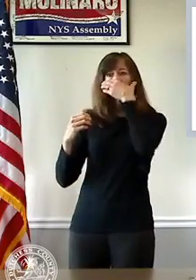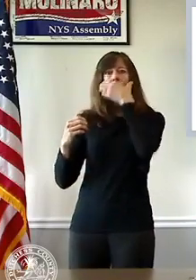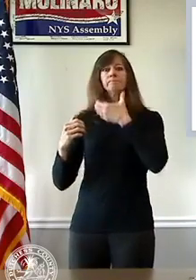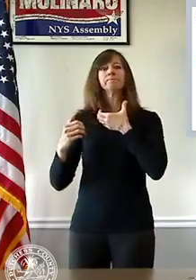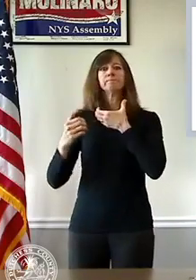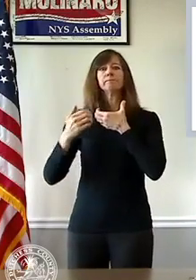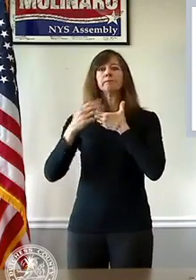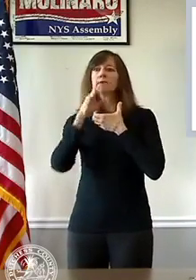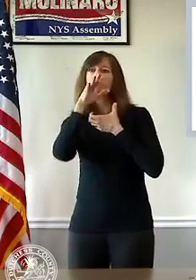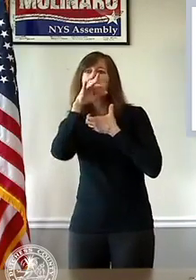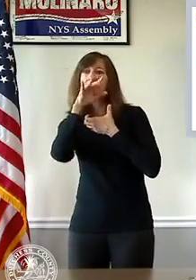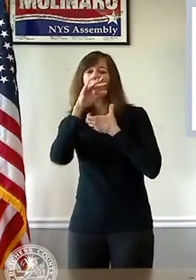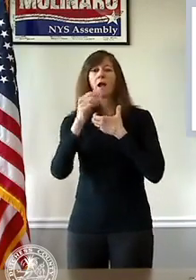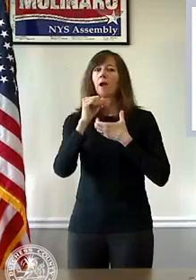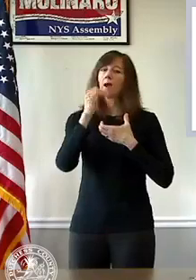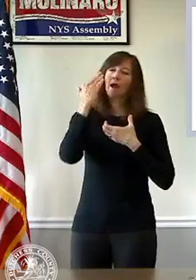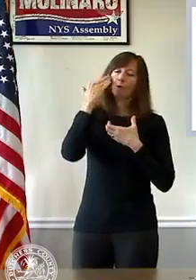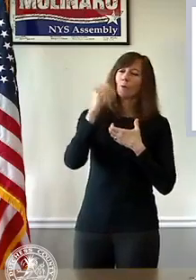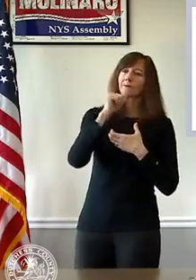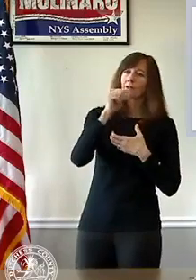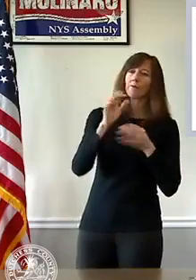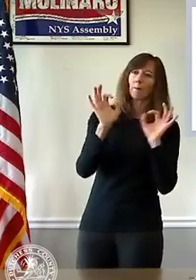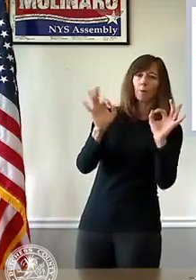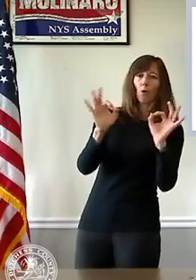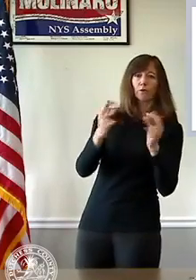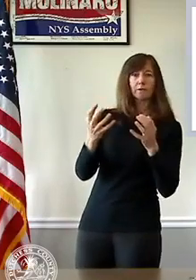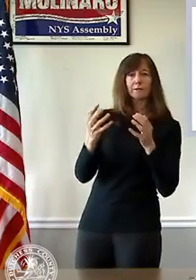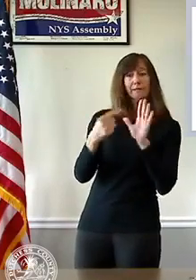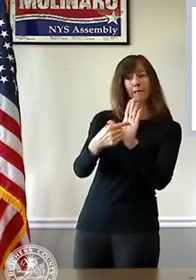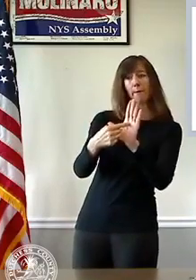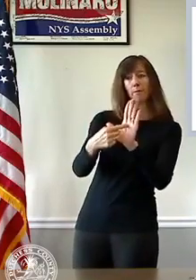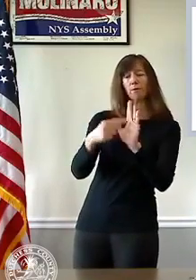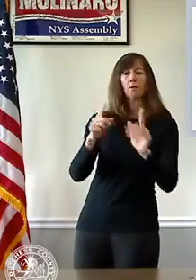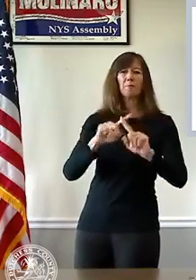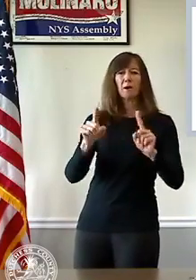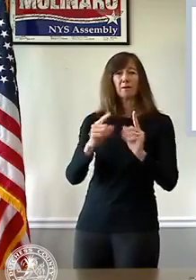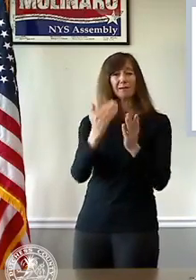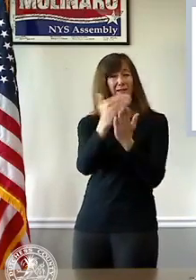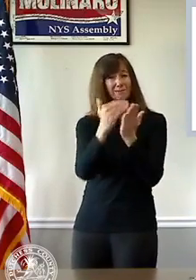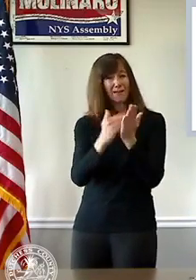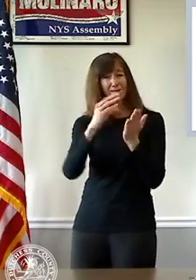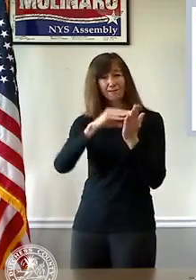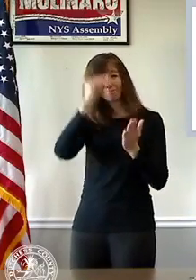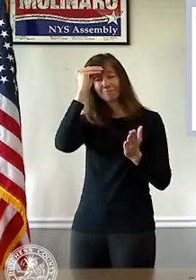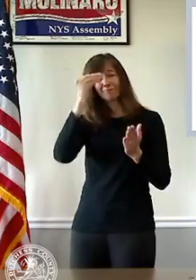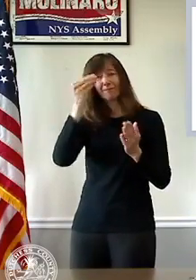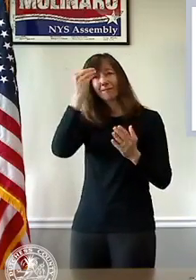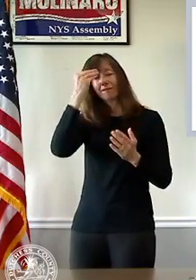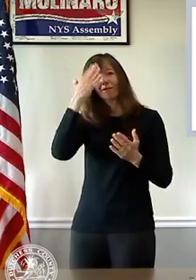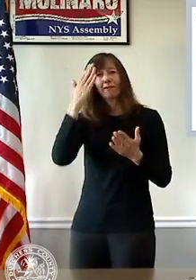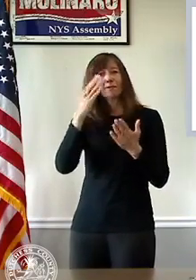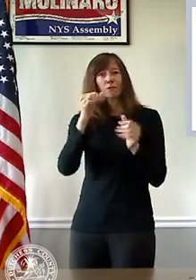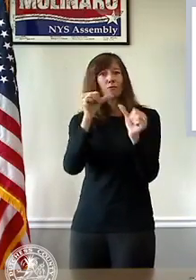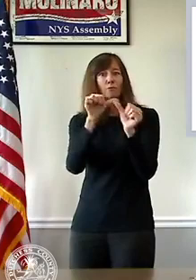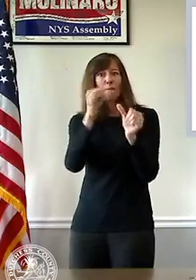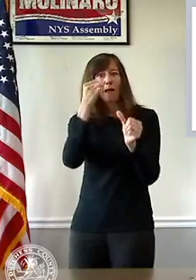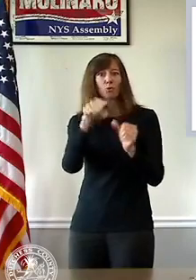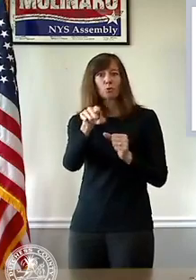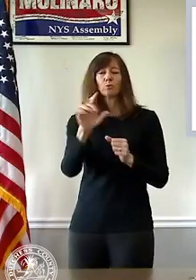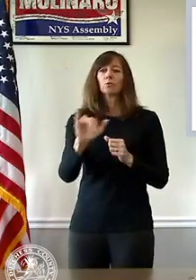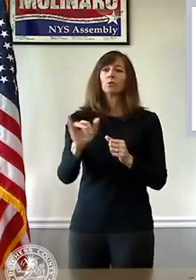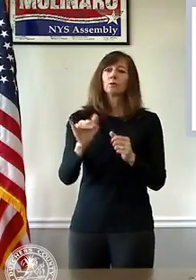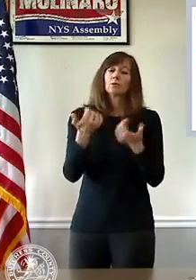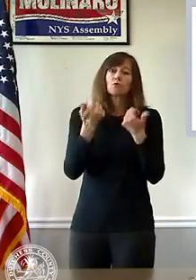that isn't the greatest example, but it is also a lesson that we remind everybody, which is we expect that you try to engage in